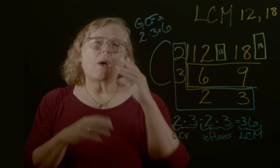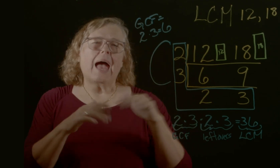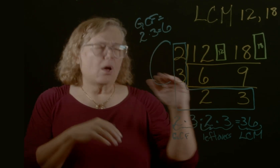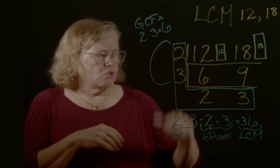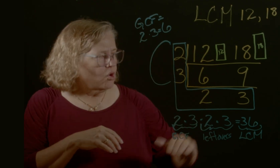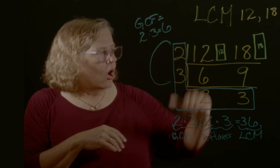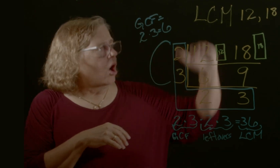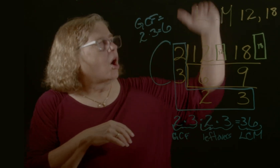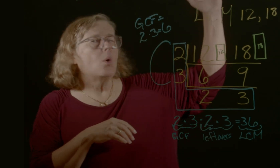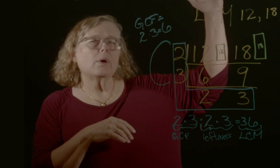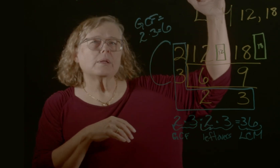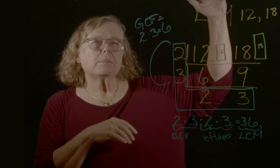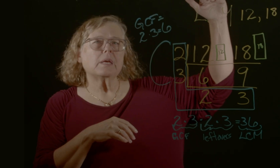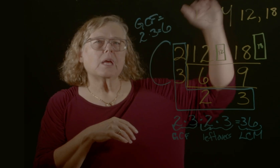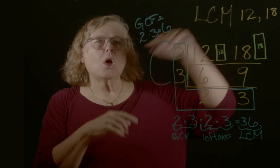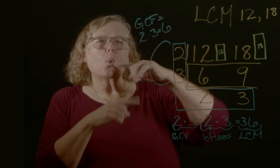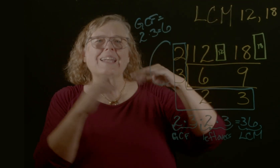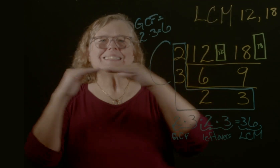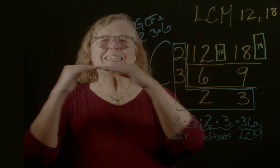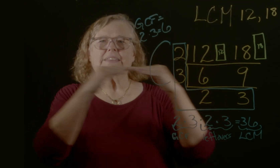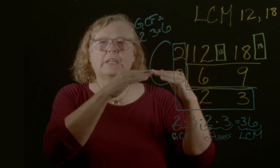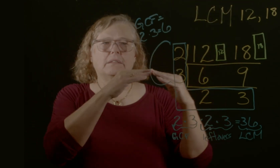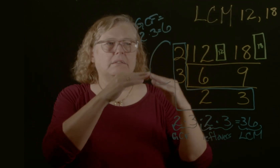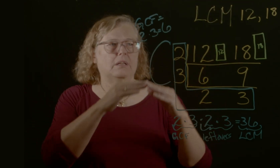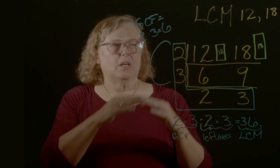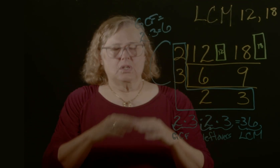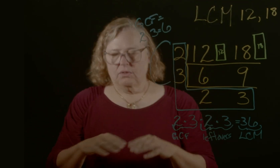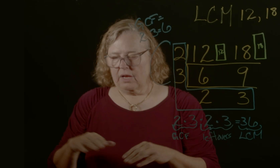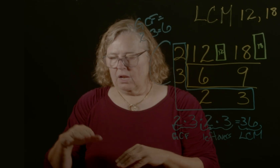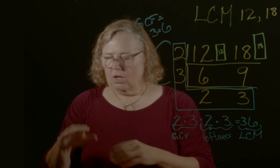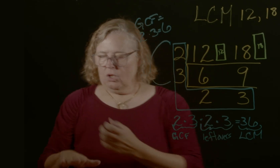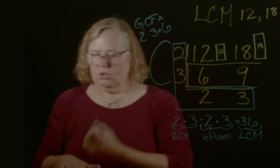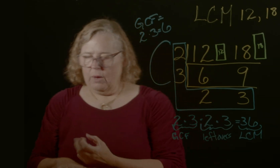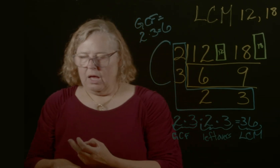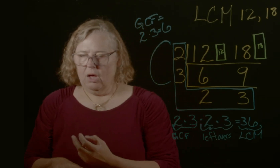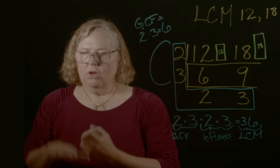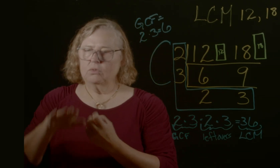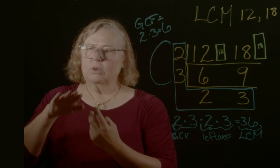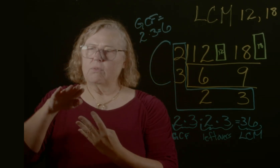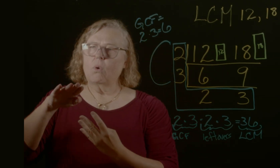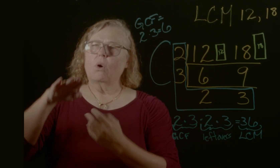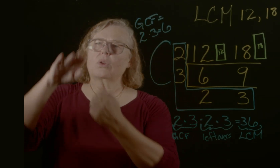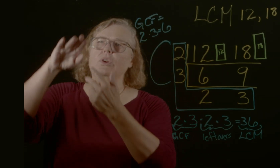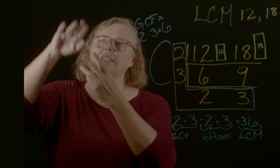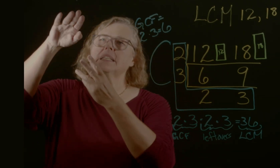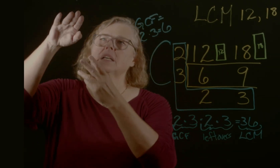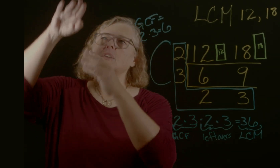I want to know how tall are they going to be when they're going to be even. So I have 12, 20, 40, 24,